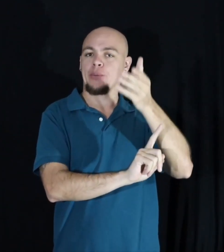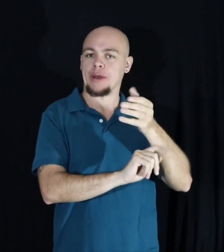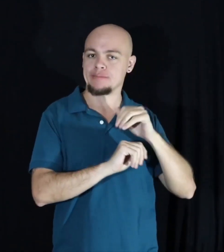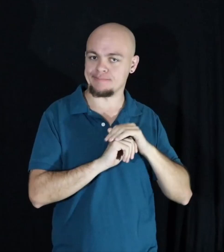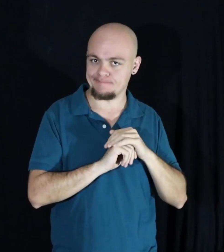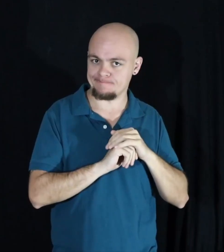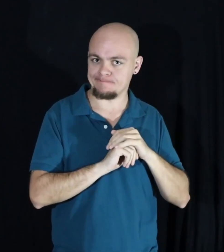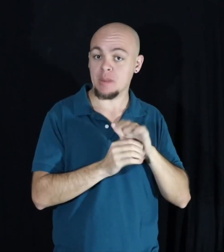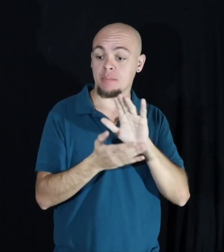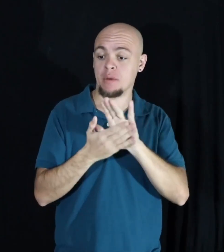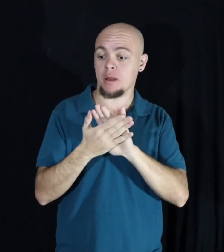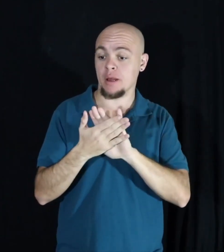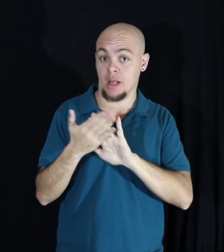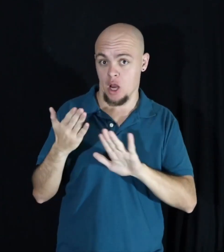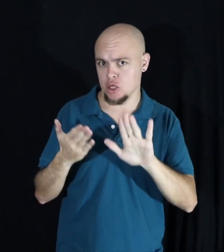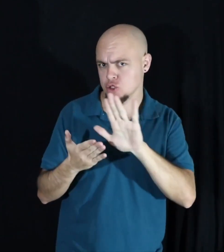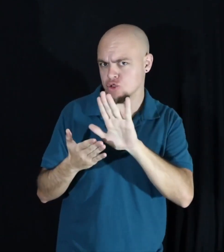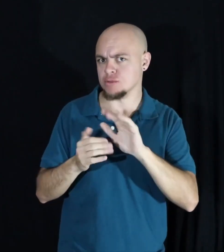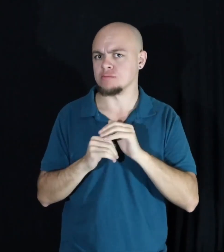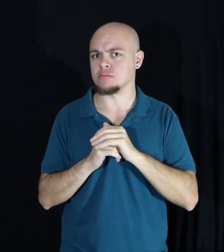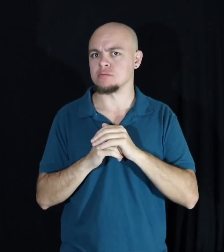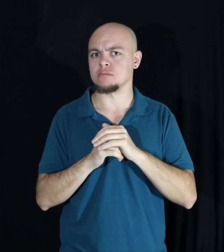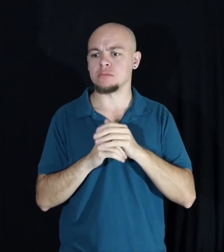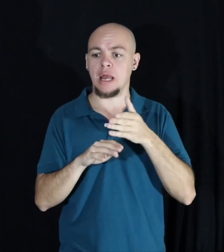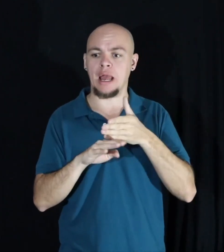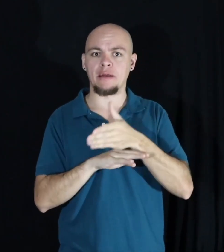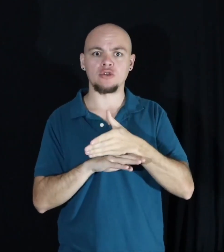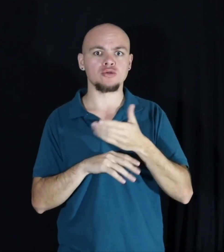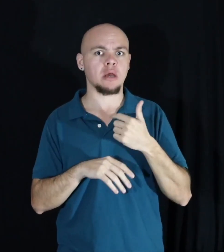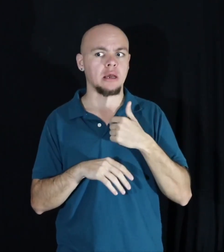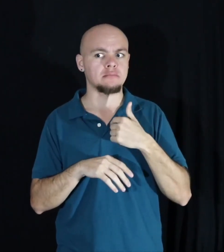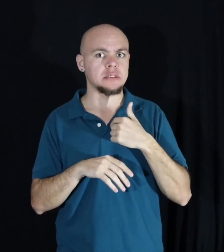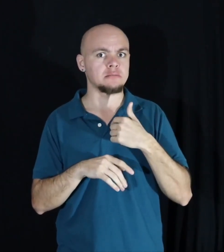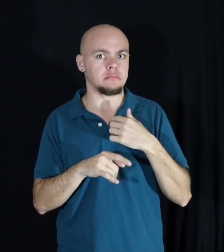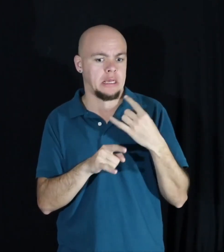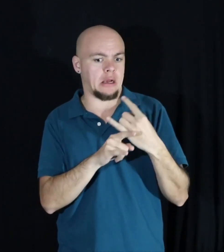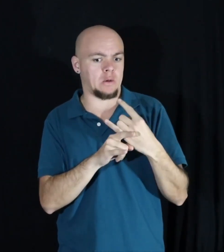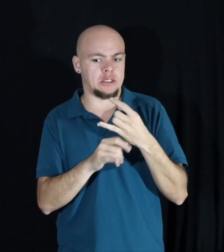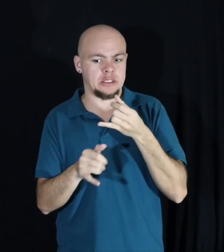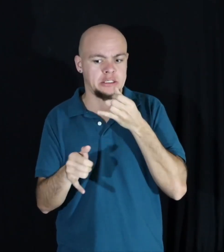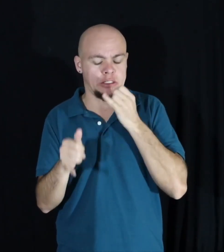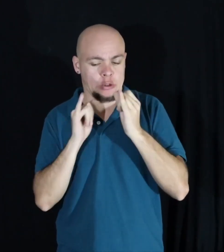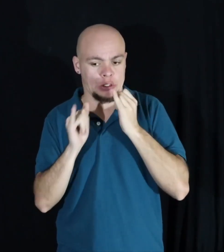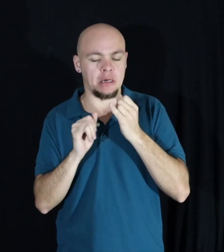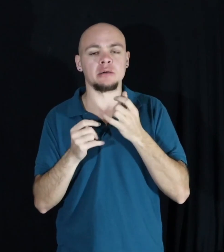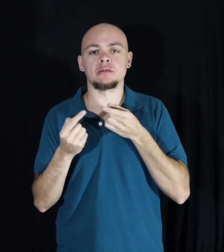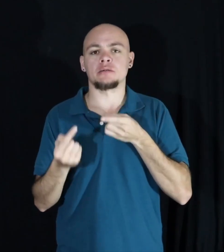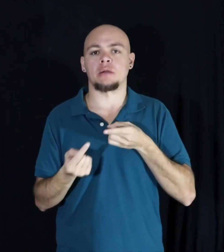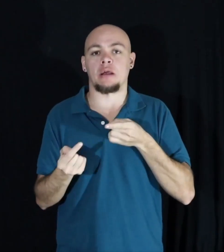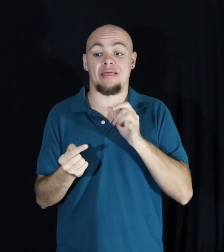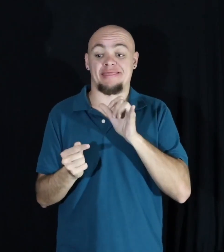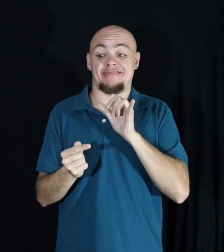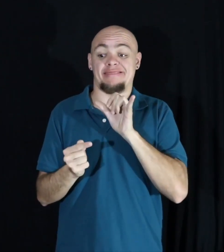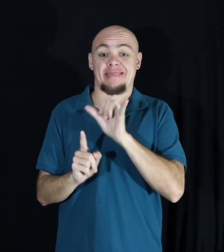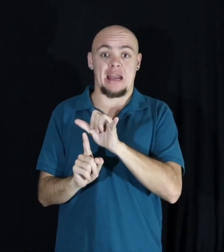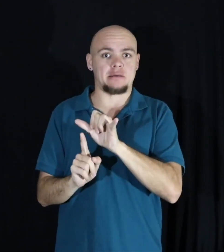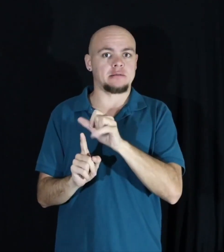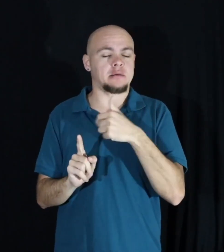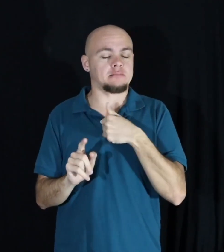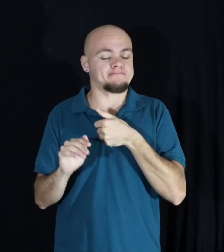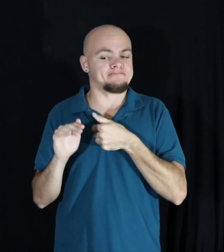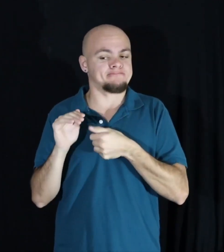was in college and shortly after, I struggled with alcohol. That was something that I hid for a very long